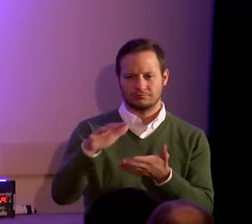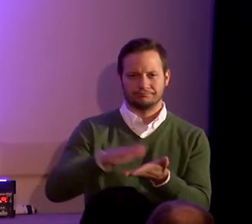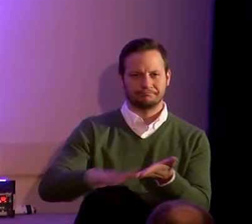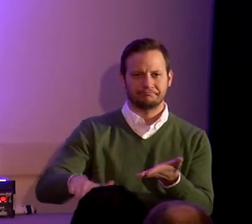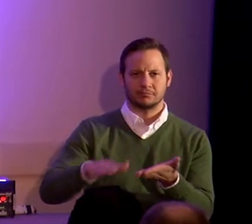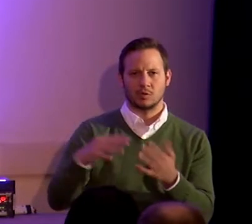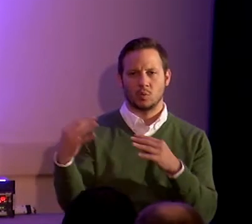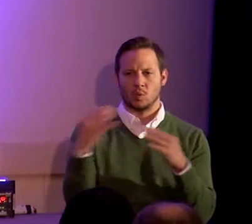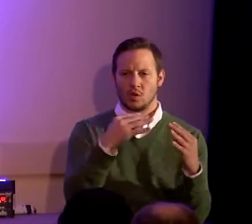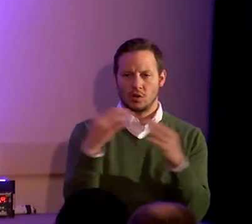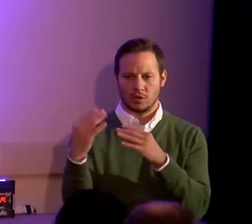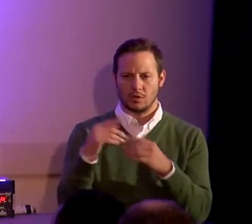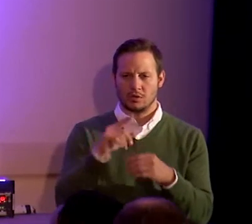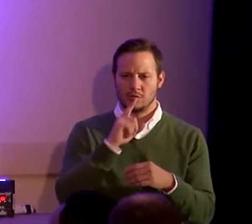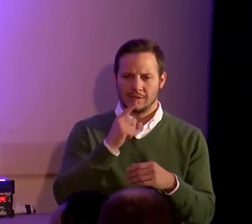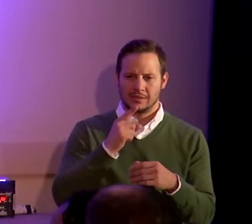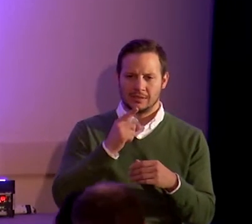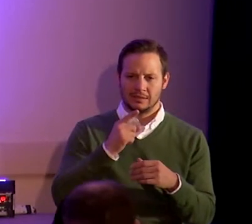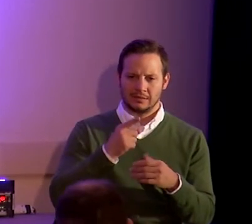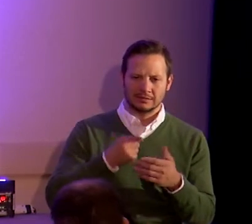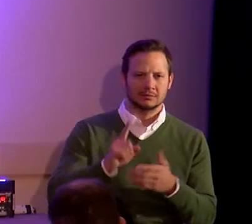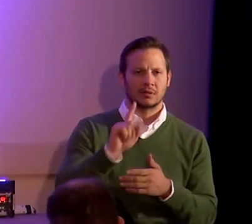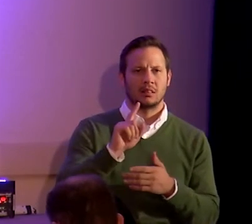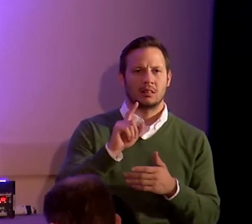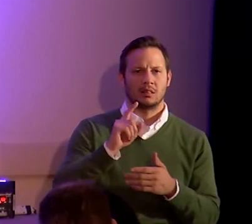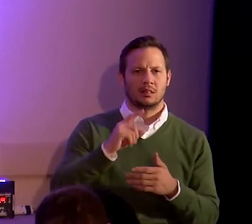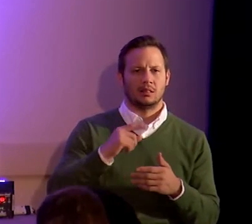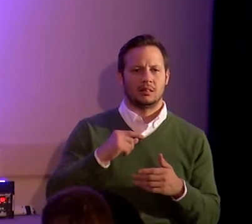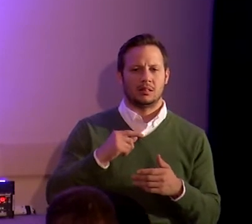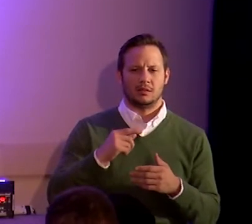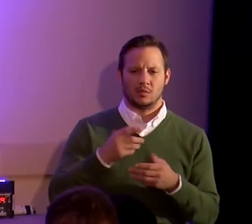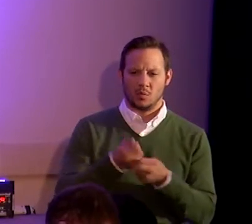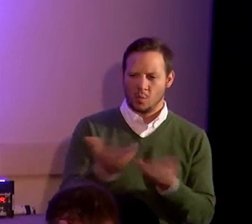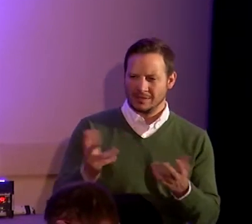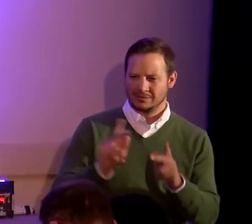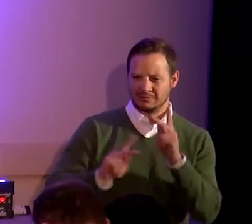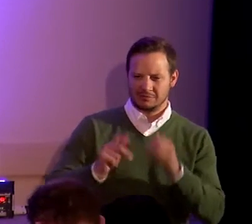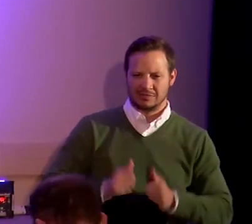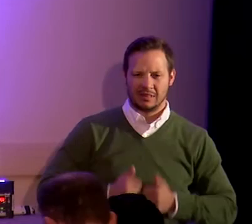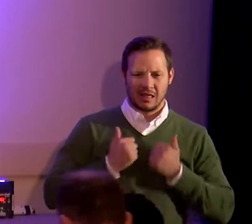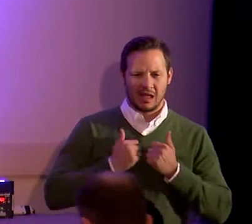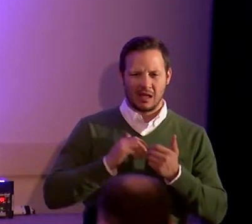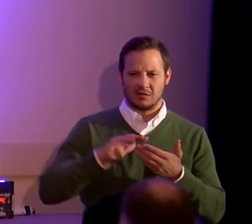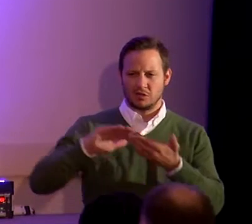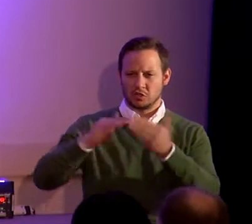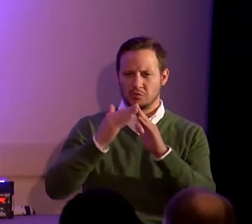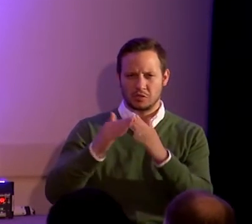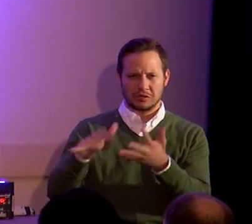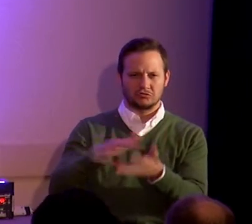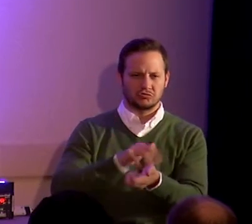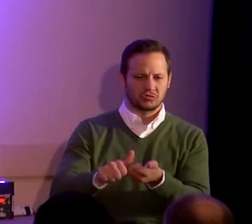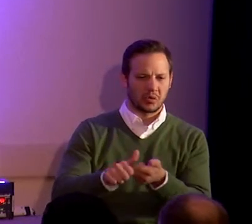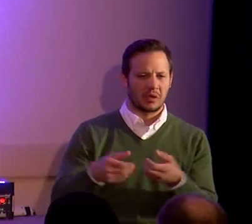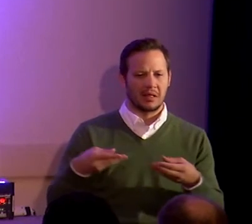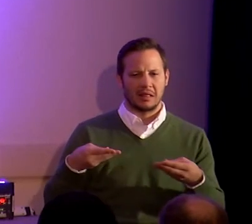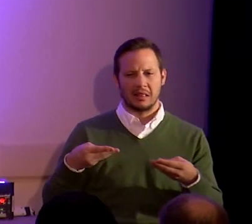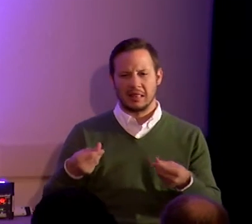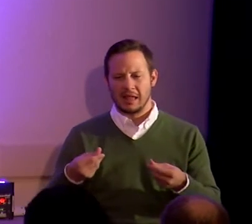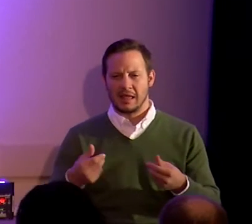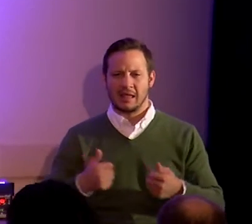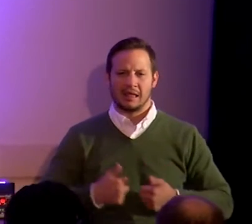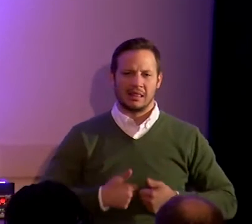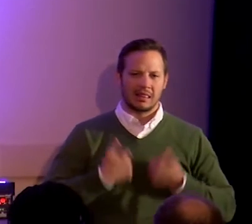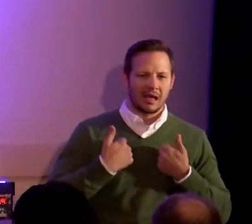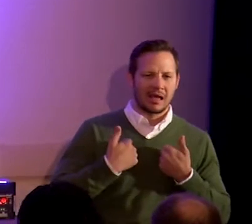to human ingenuity. A sickening waste of individuals' lives and whole communities, a destroyer of land, lives, and our